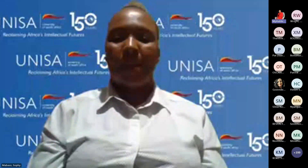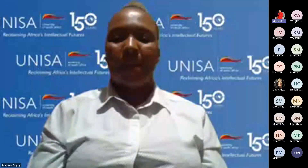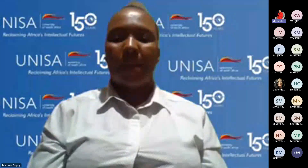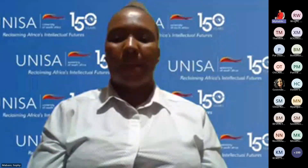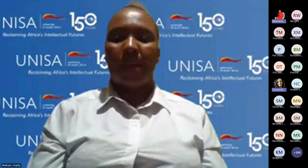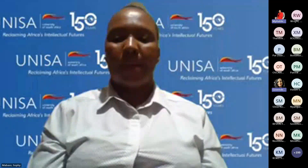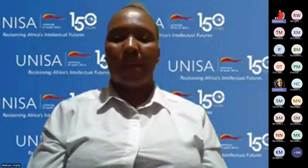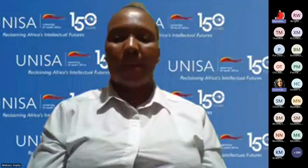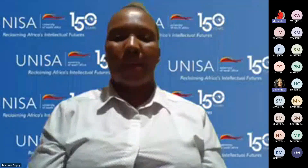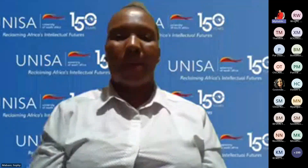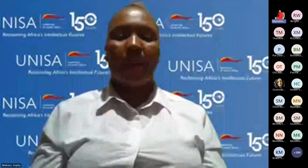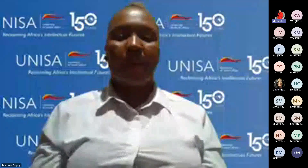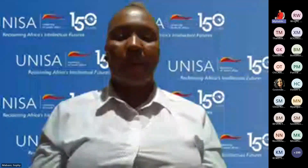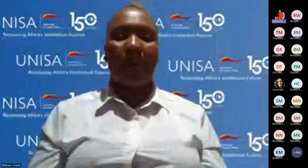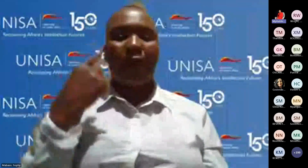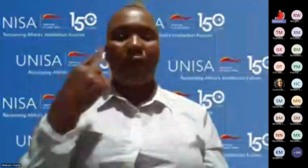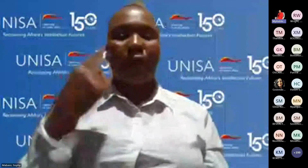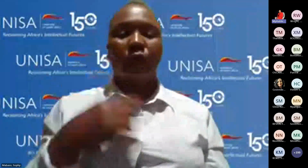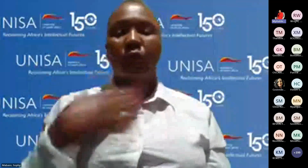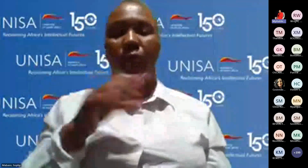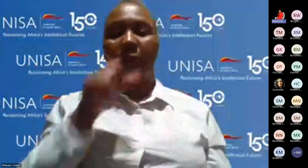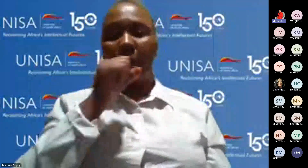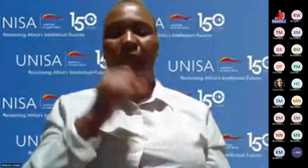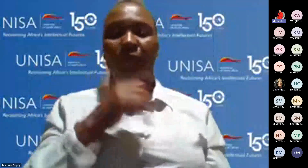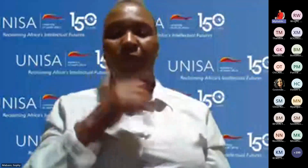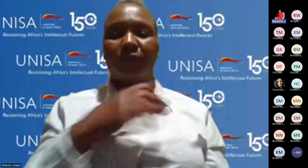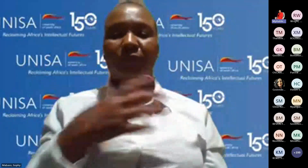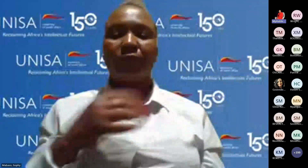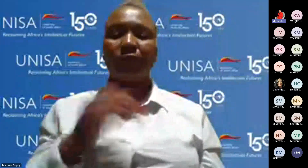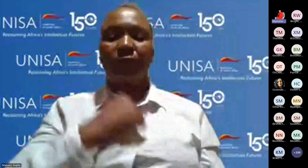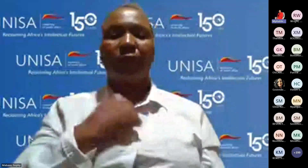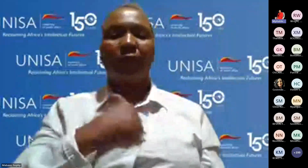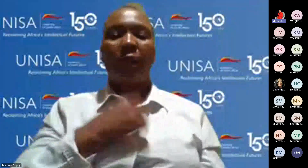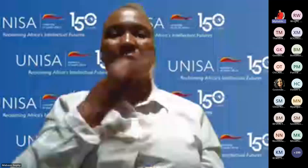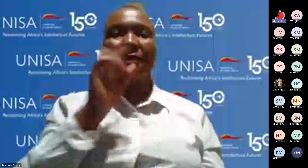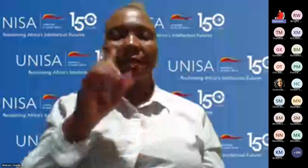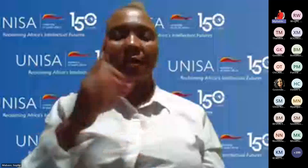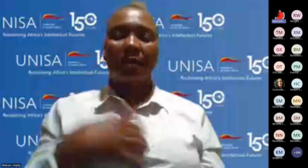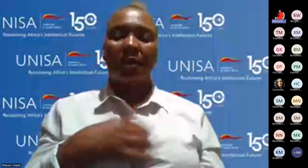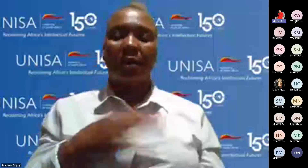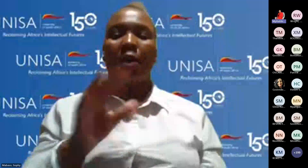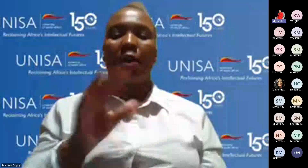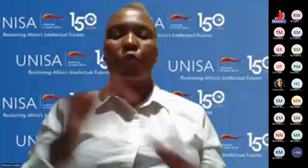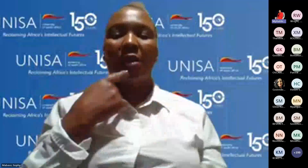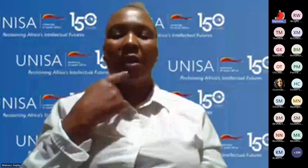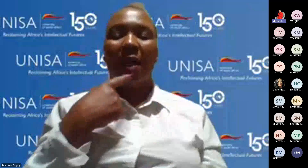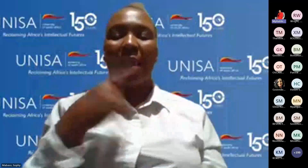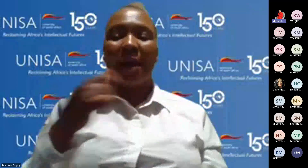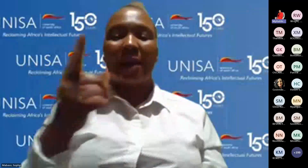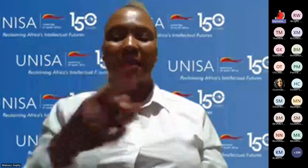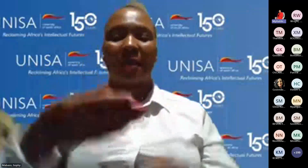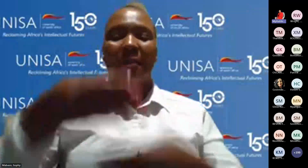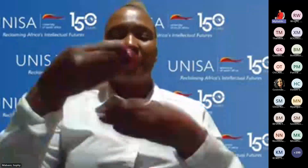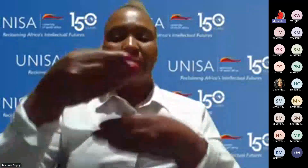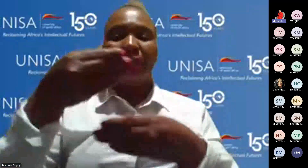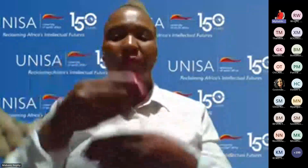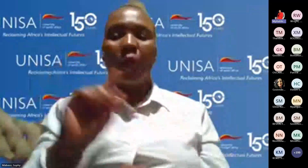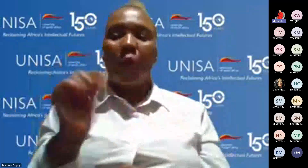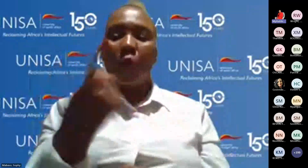Sorry, I thought I unmuted. Sorry. I was saying there is no answer sheet. You